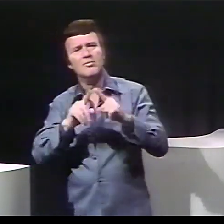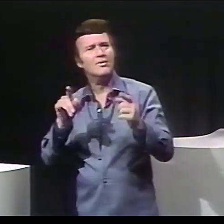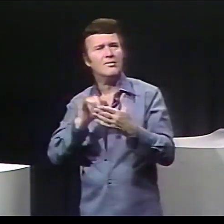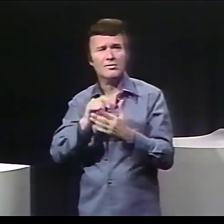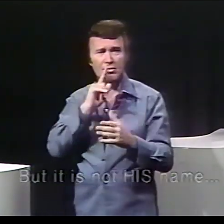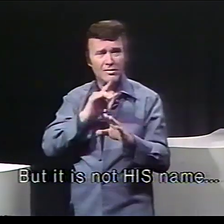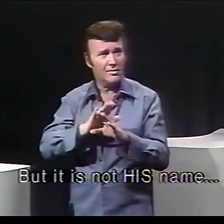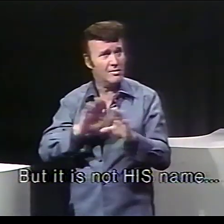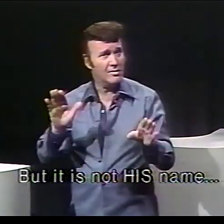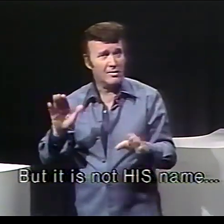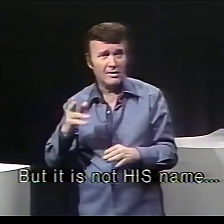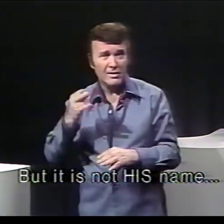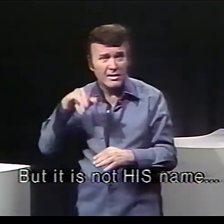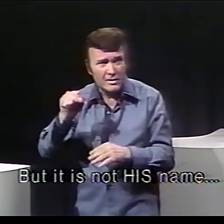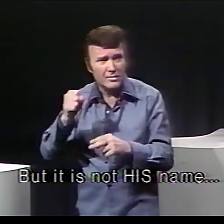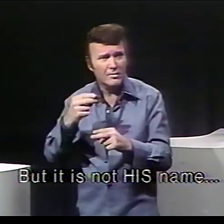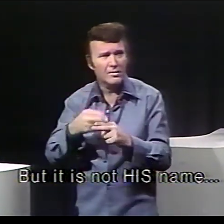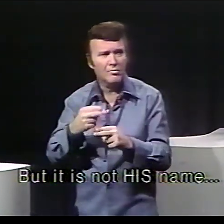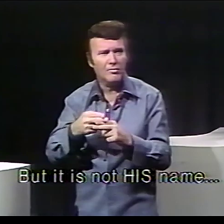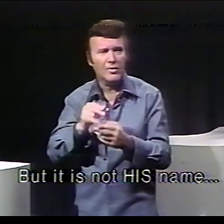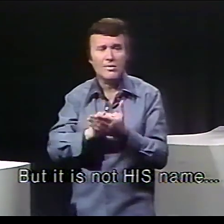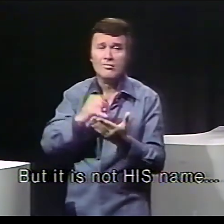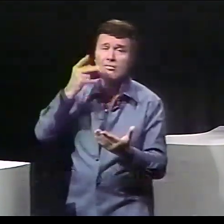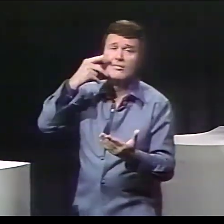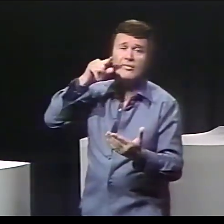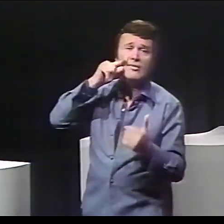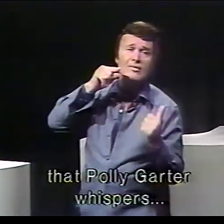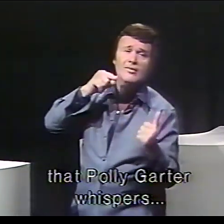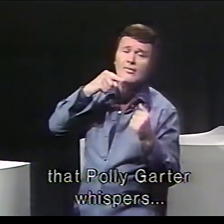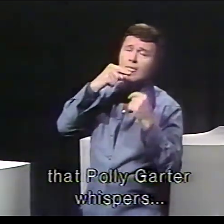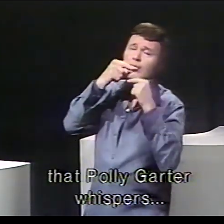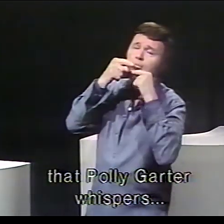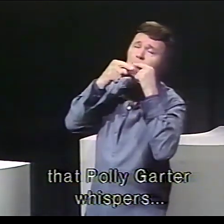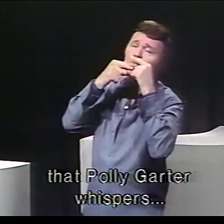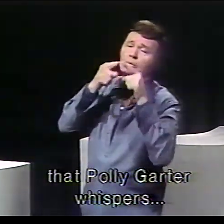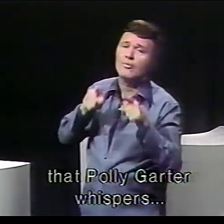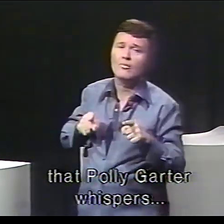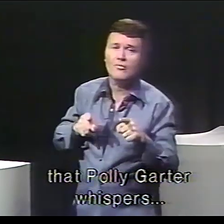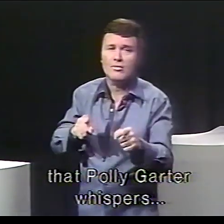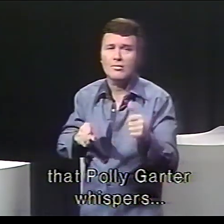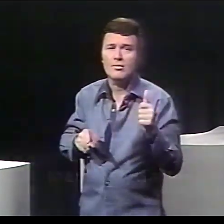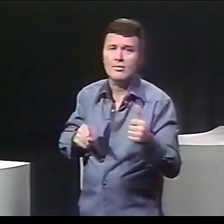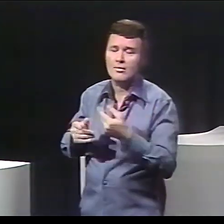But it is not his name that Polly Garter whispers